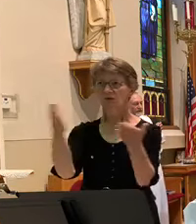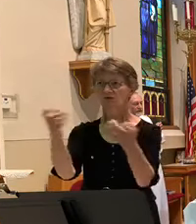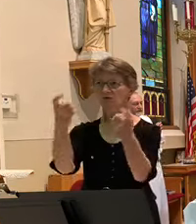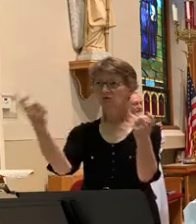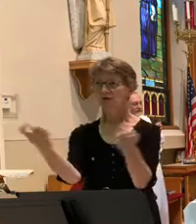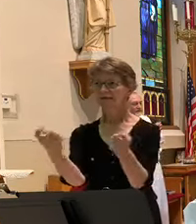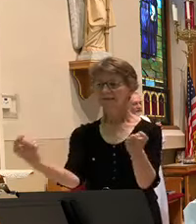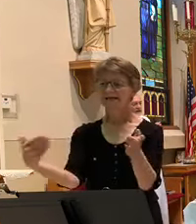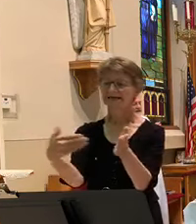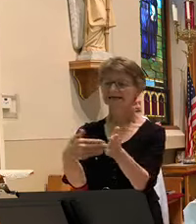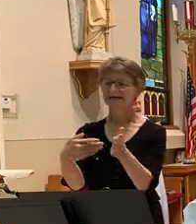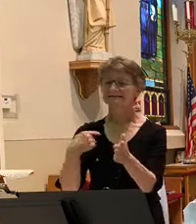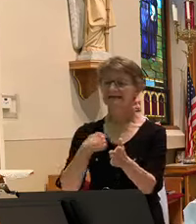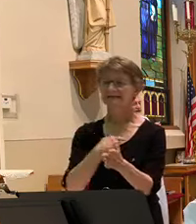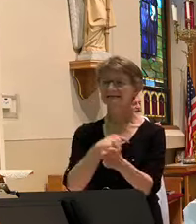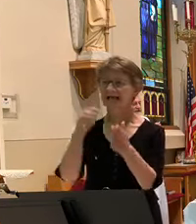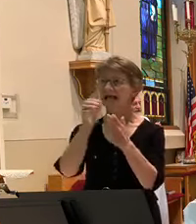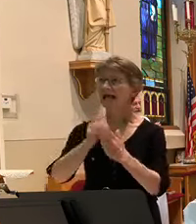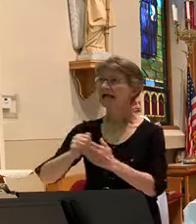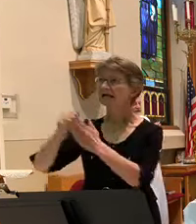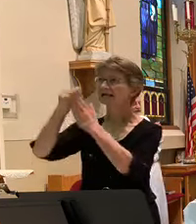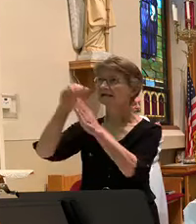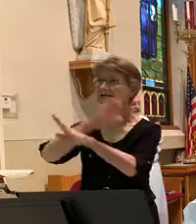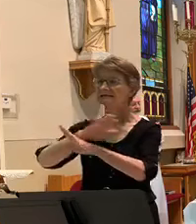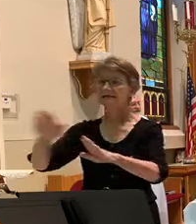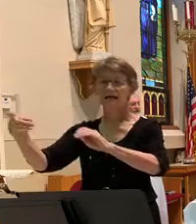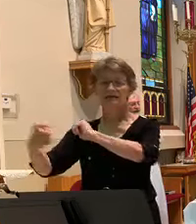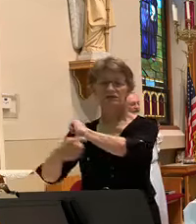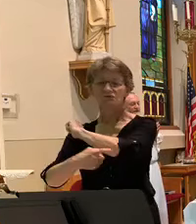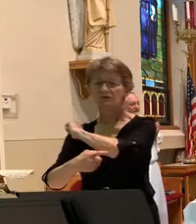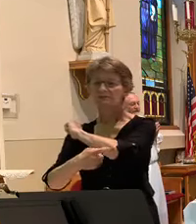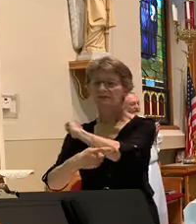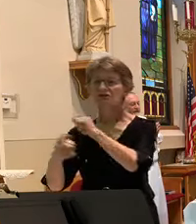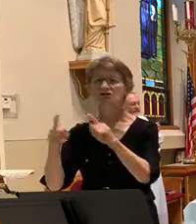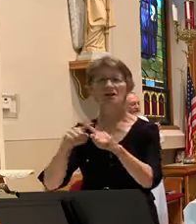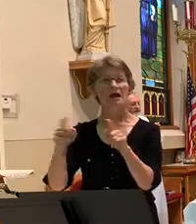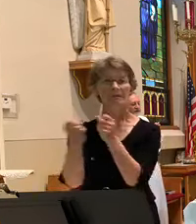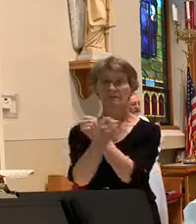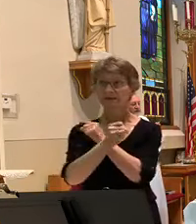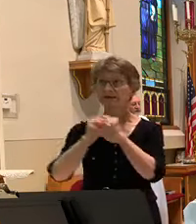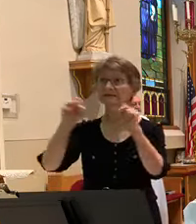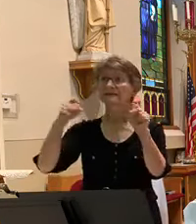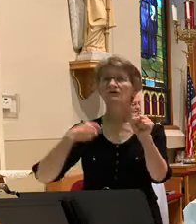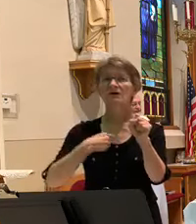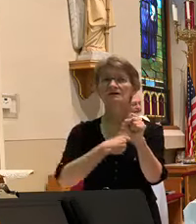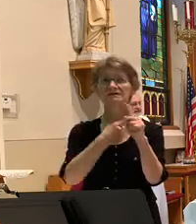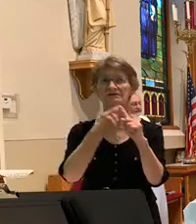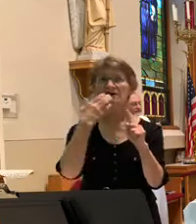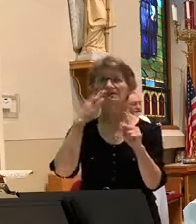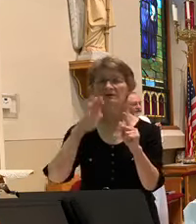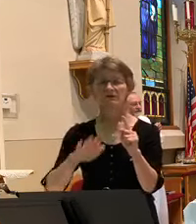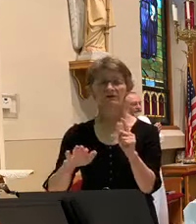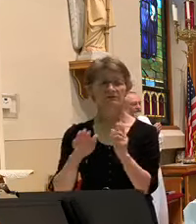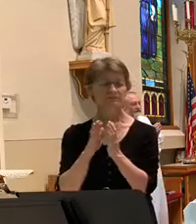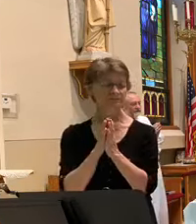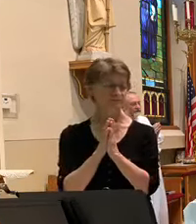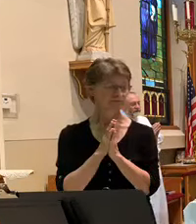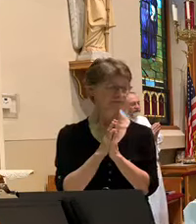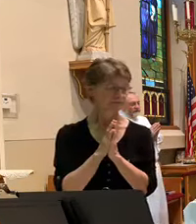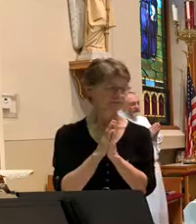forgive those who trespass against us. And lead us not into temptation, but deliver us from